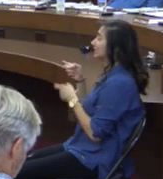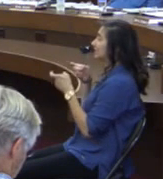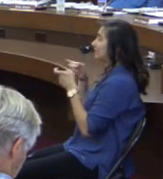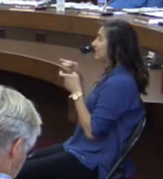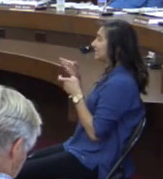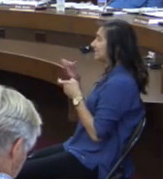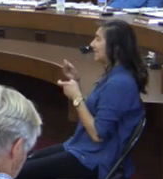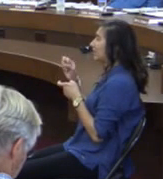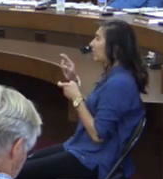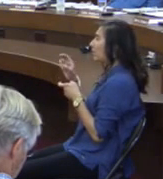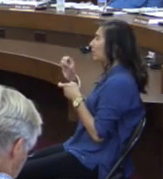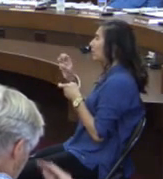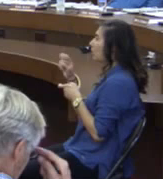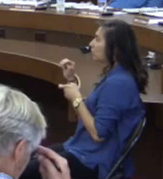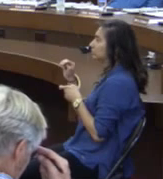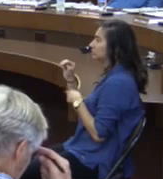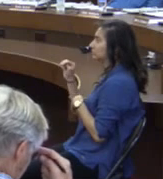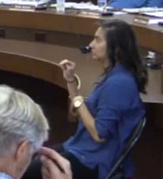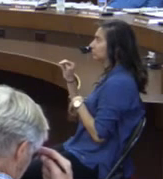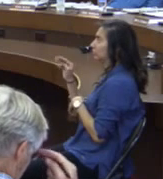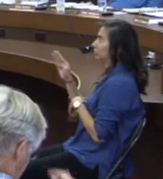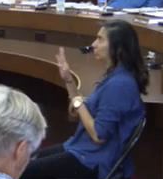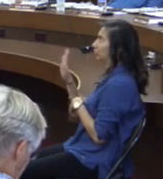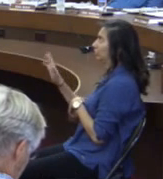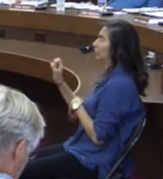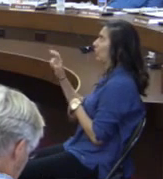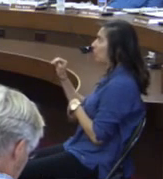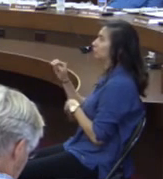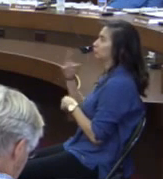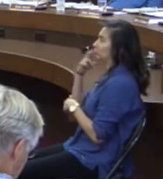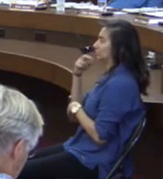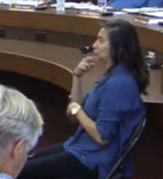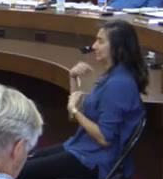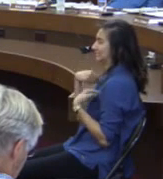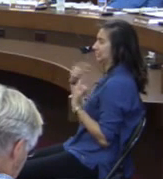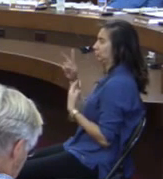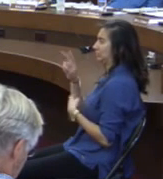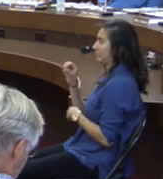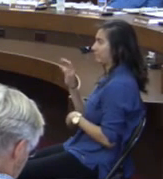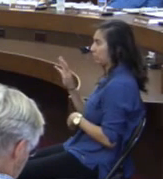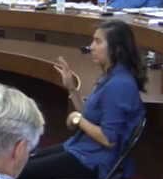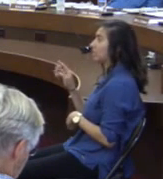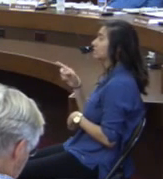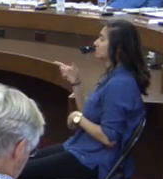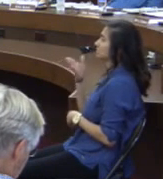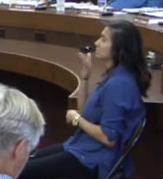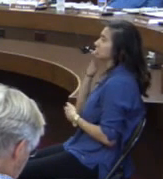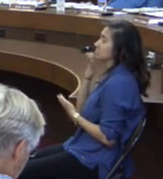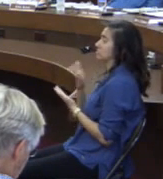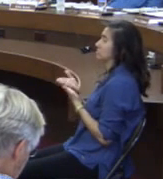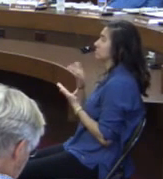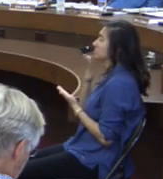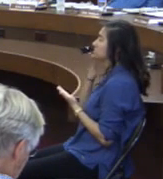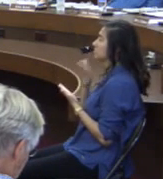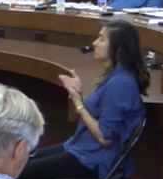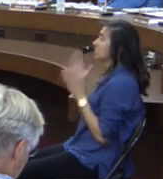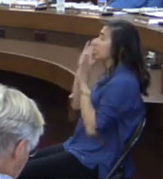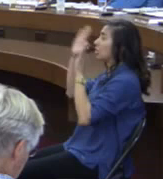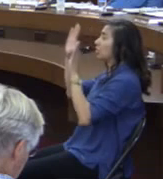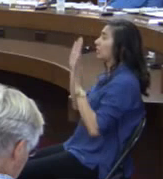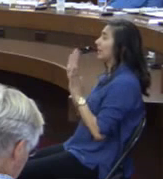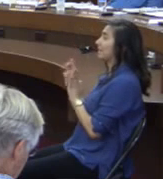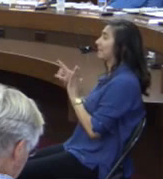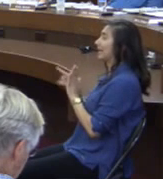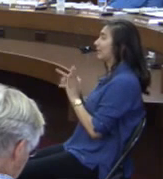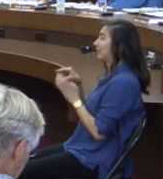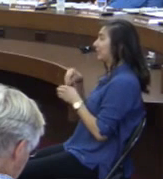or owned her own restaurants since 2004, so a great background in